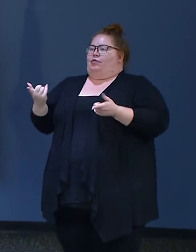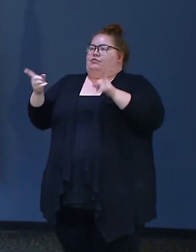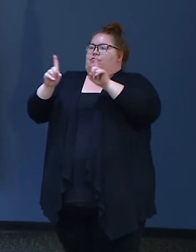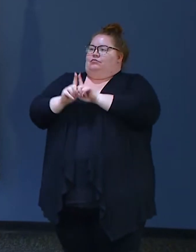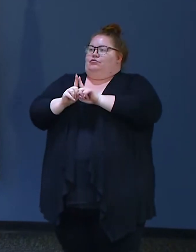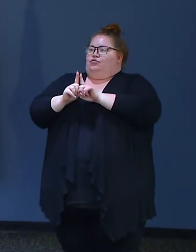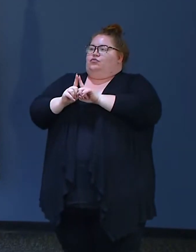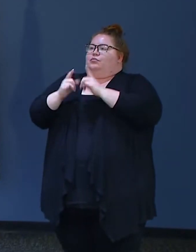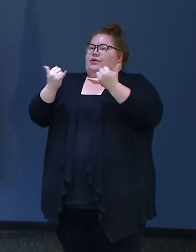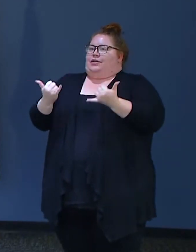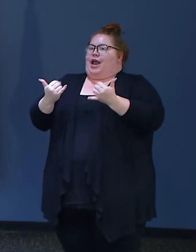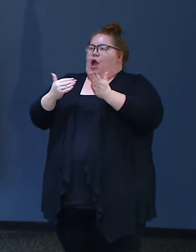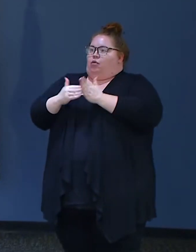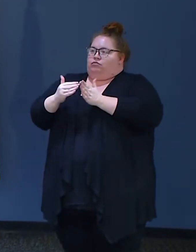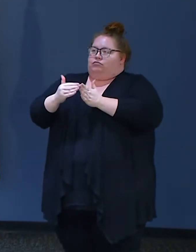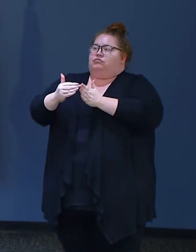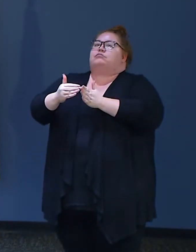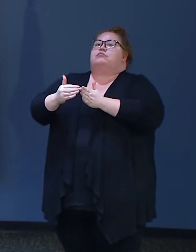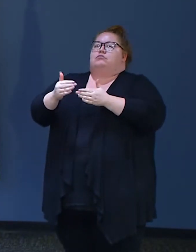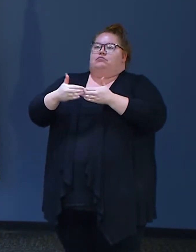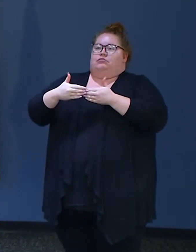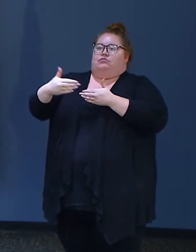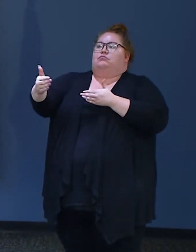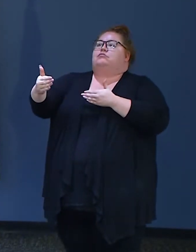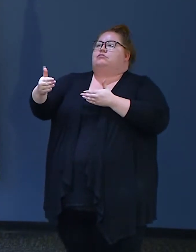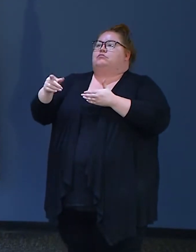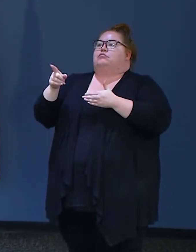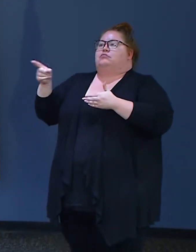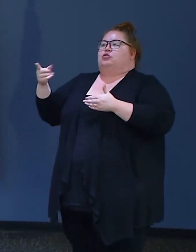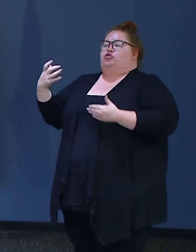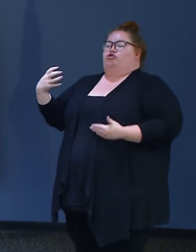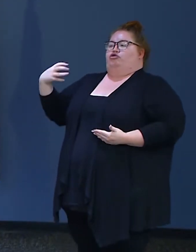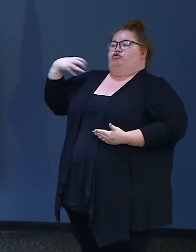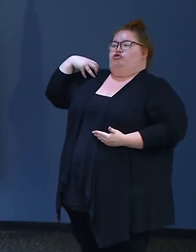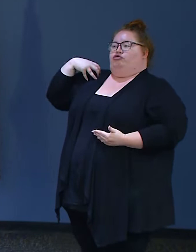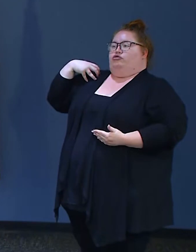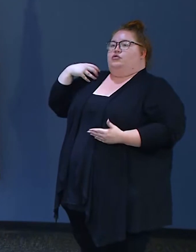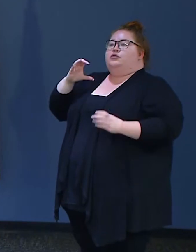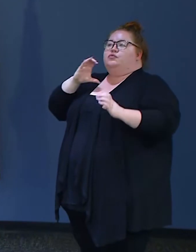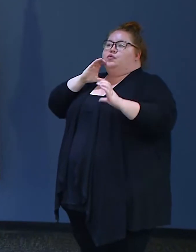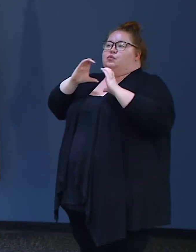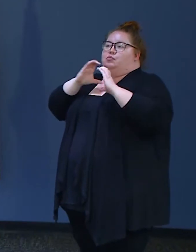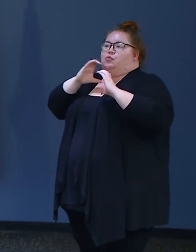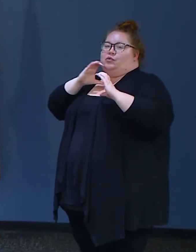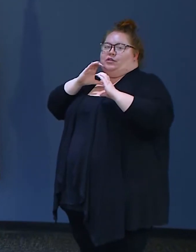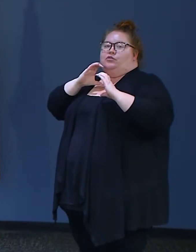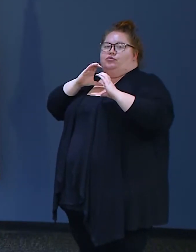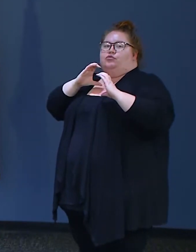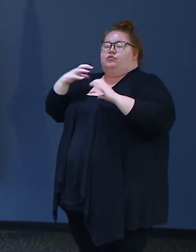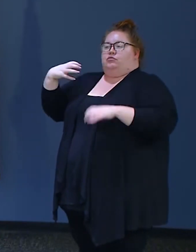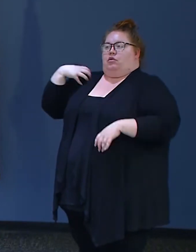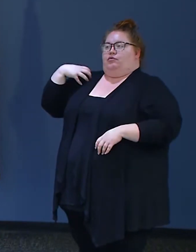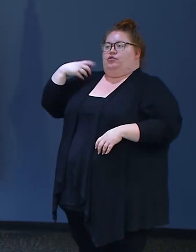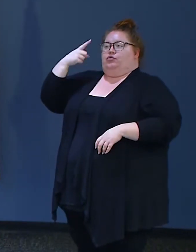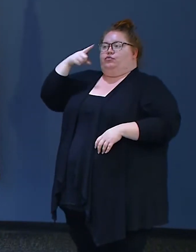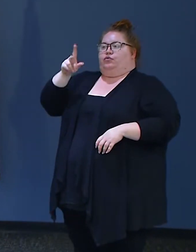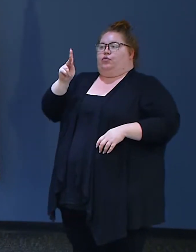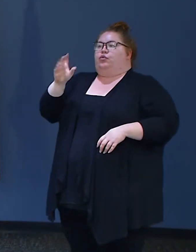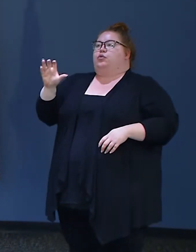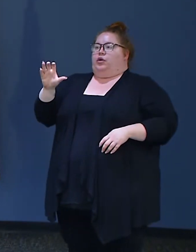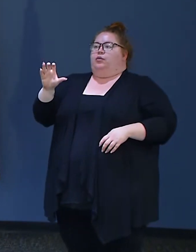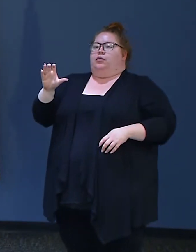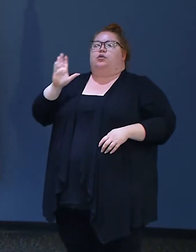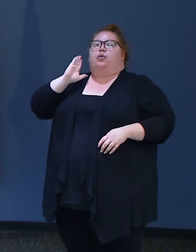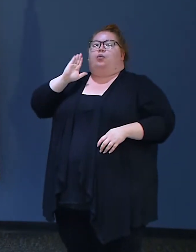these press conferences from now on. She is the Chief Communications Officer for Kern County, and she will be